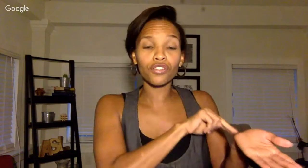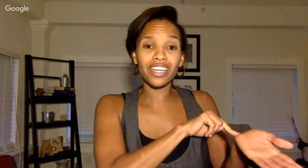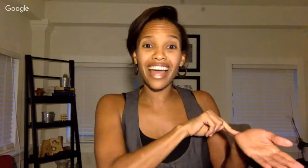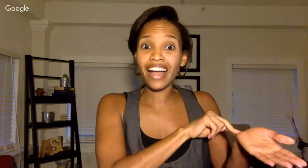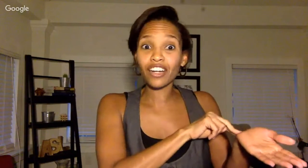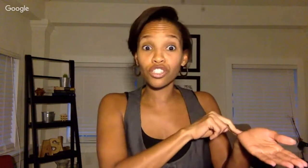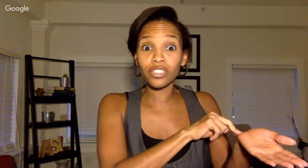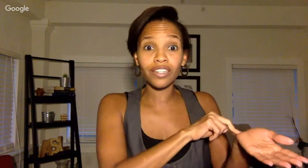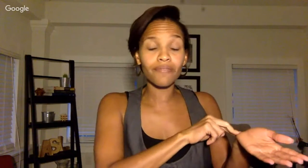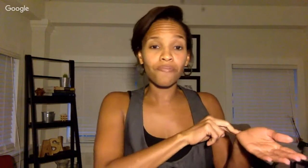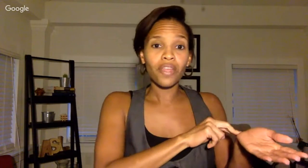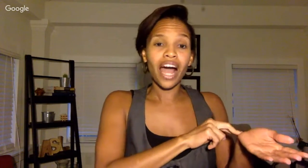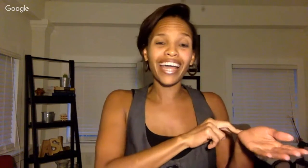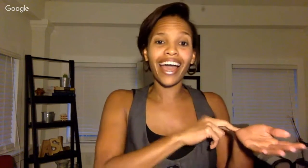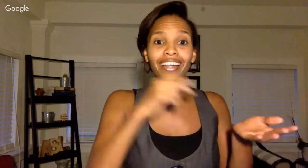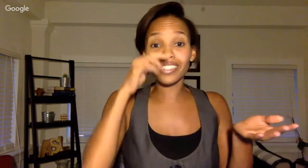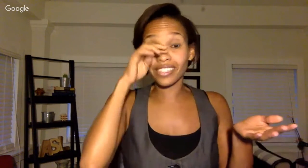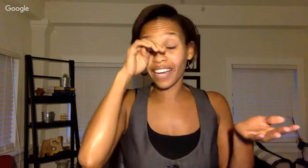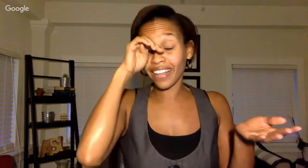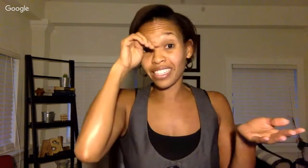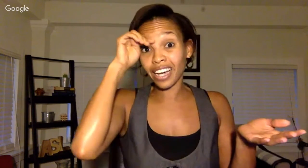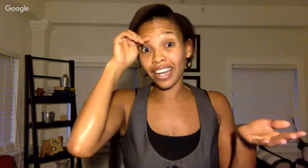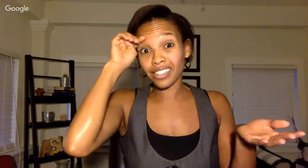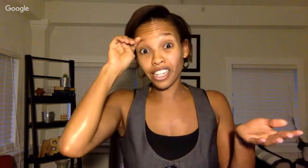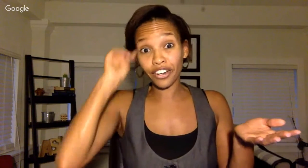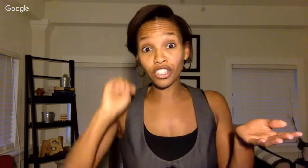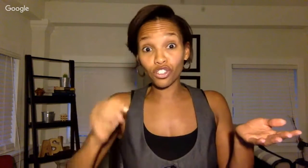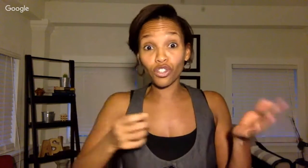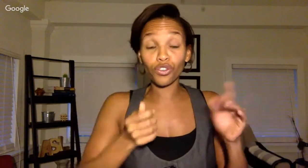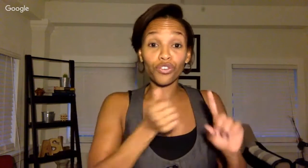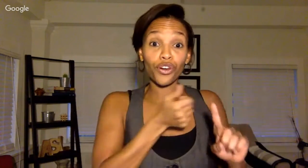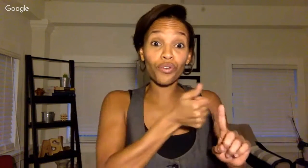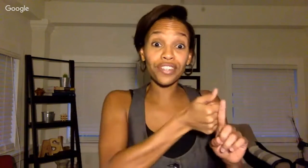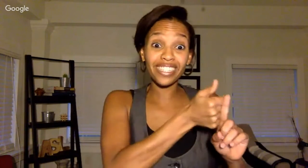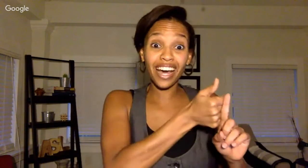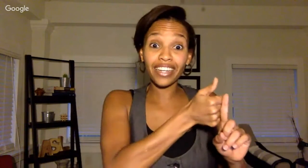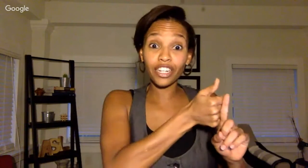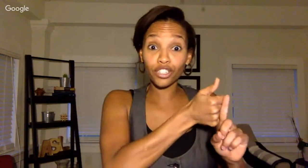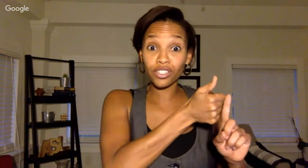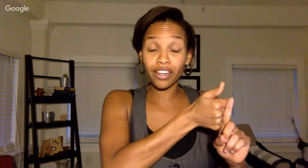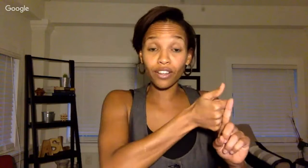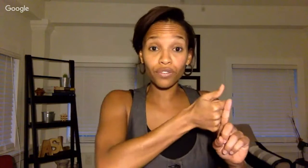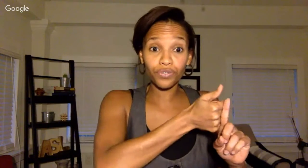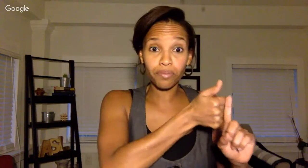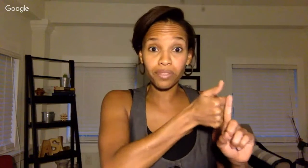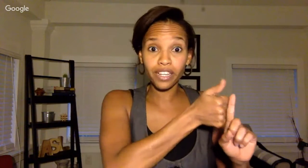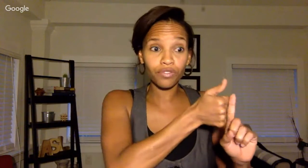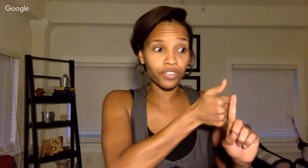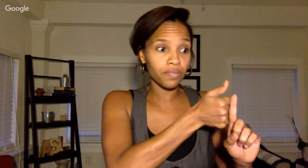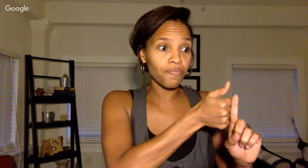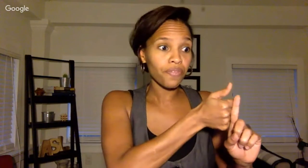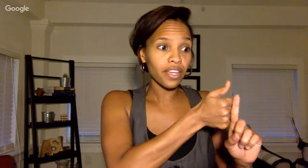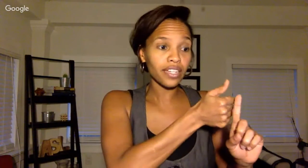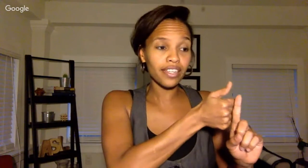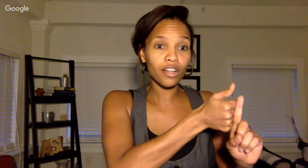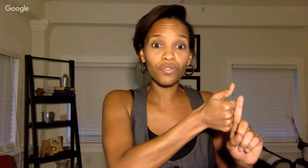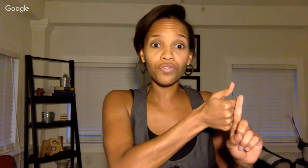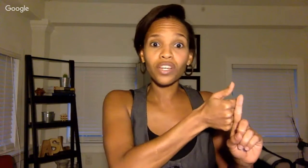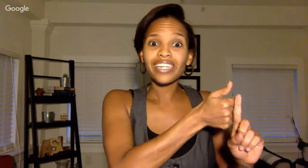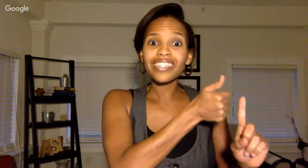And actually, I added a sign that's not necessary, just so you know, this sign, herself, himself, itself,